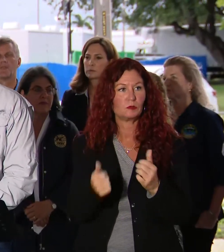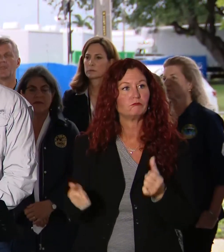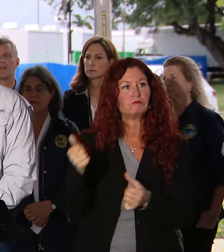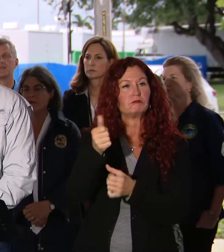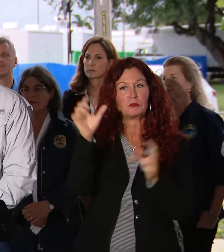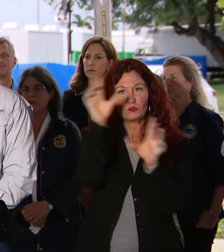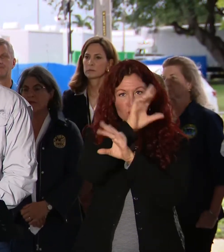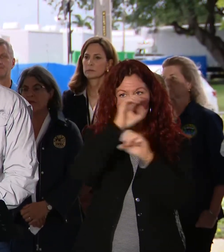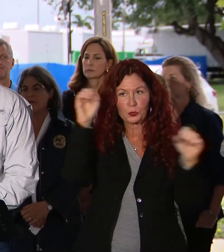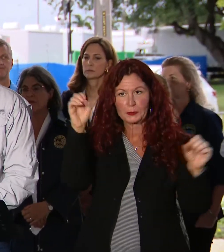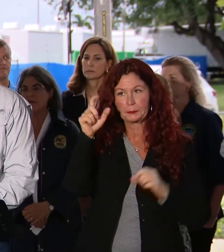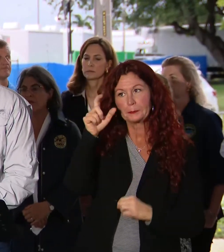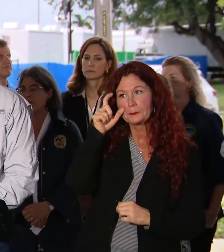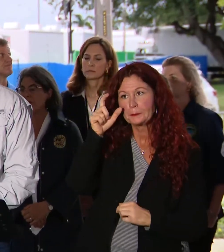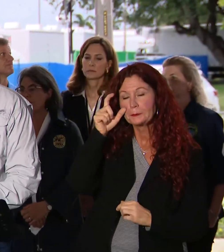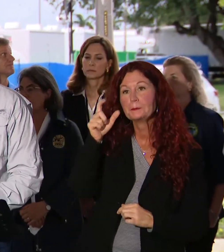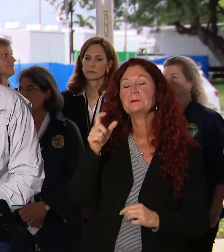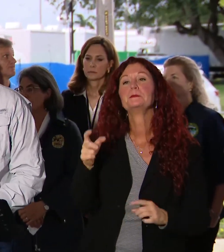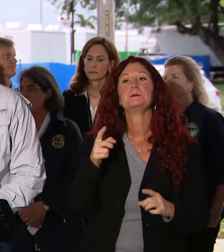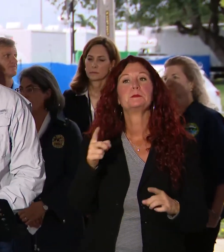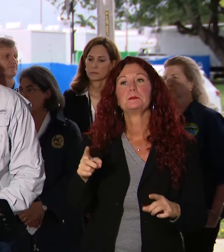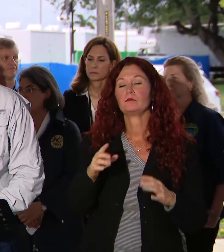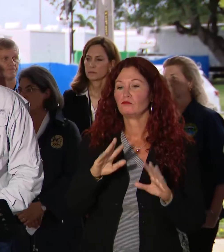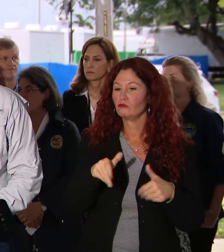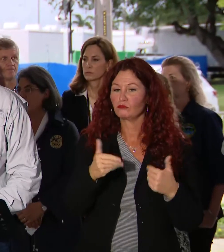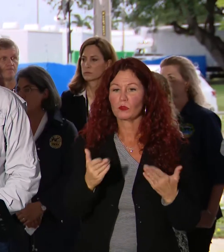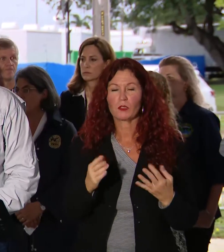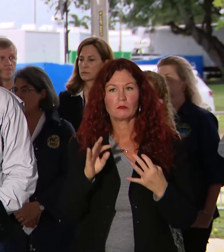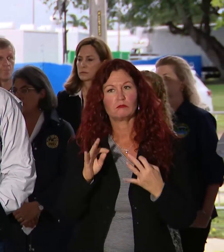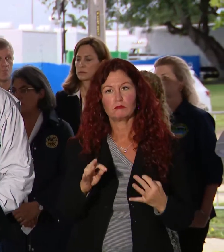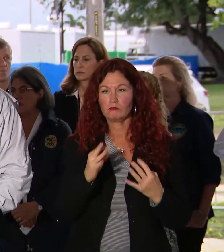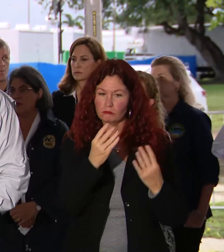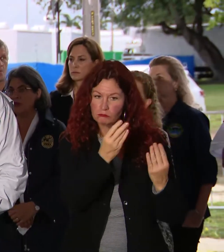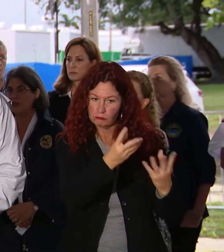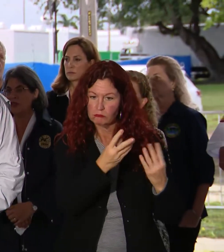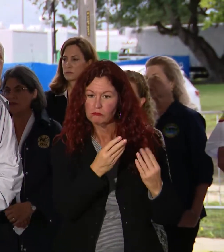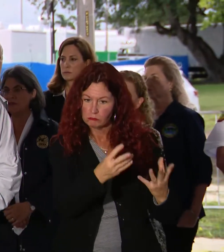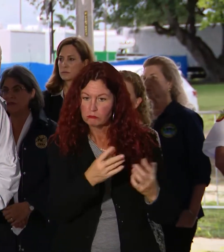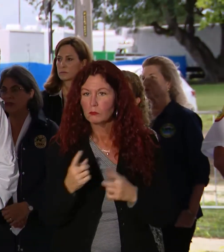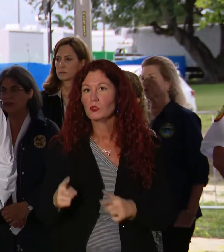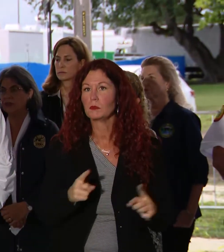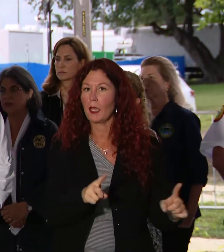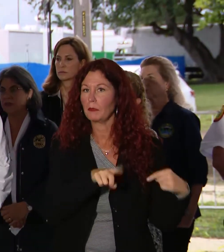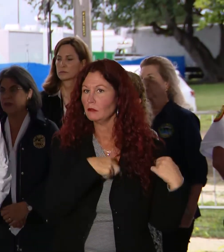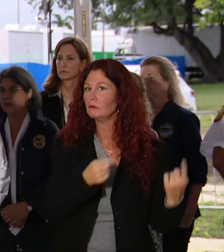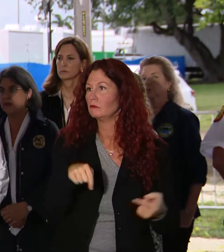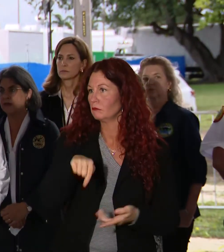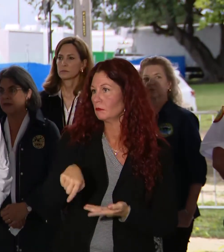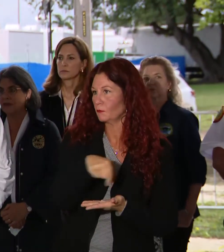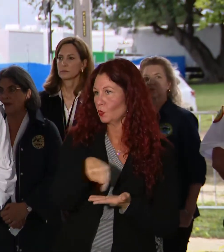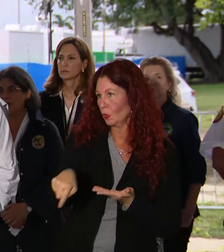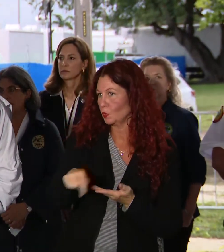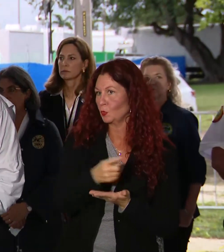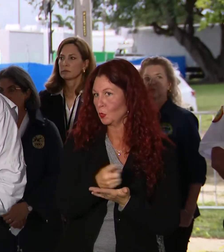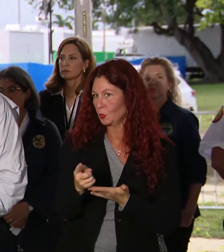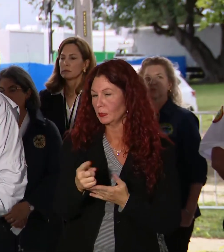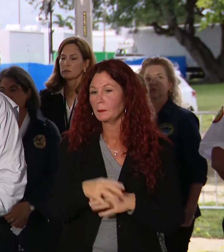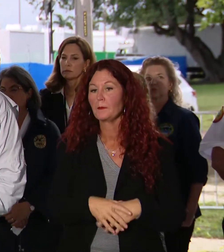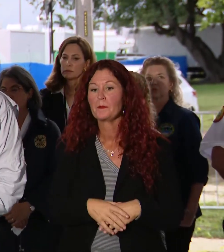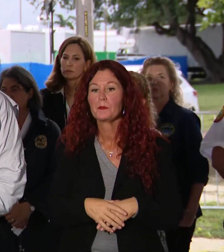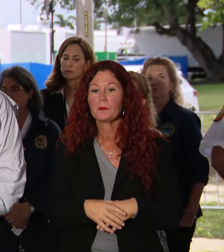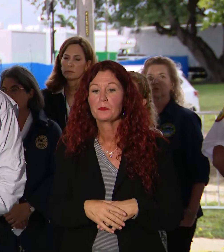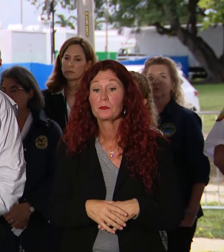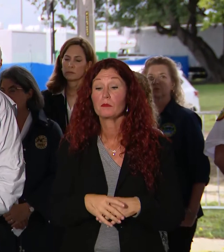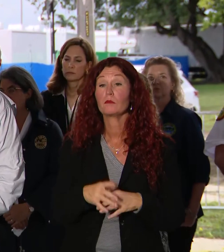and provided a comprehensive update on our continued efforts here at Surfside. I'm happy to announce that today our federal partners at